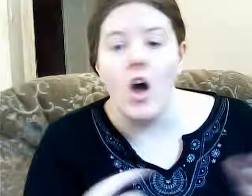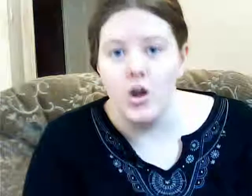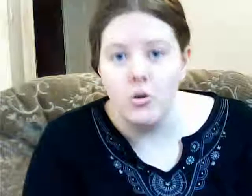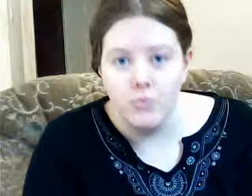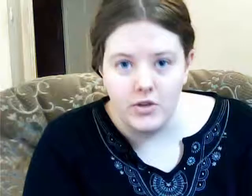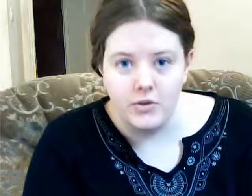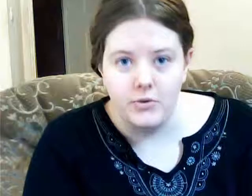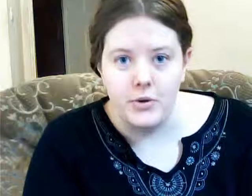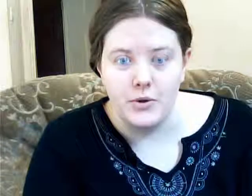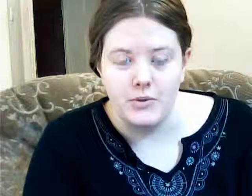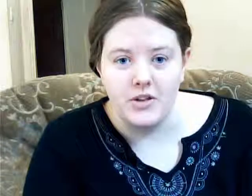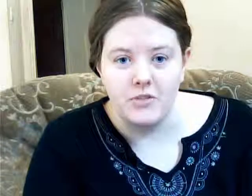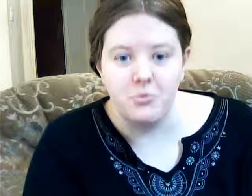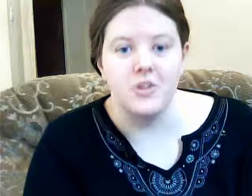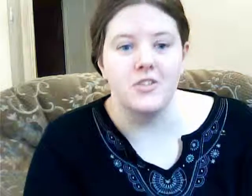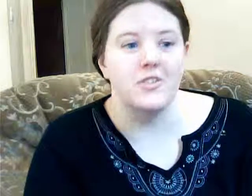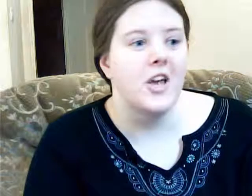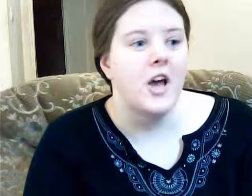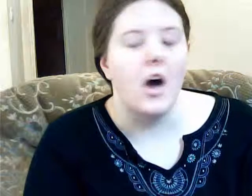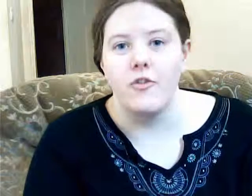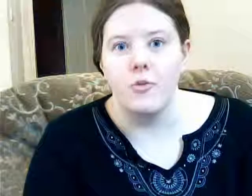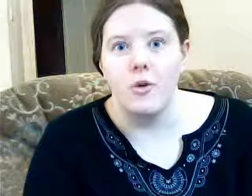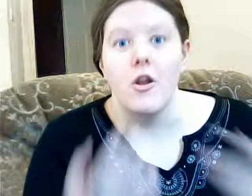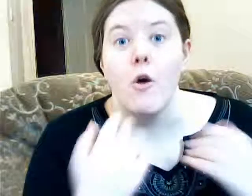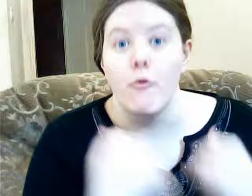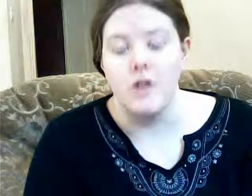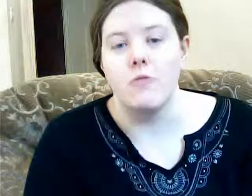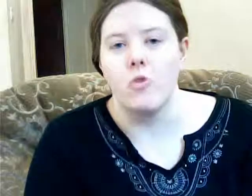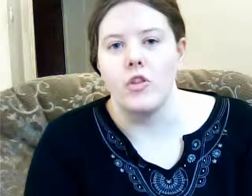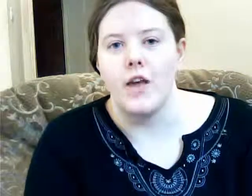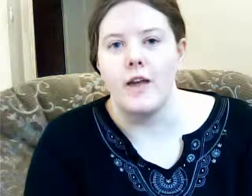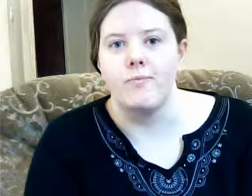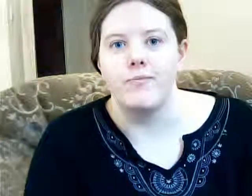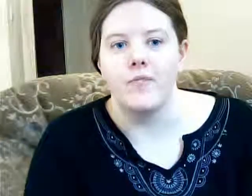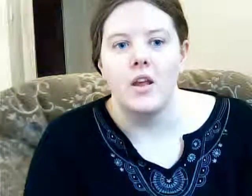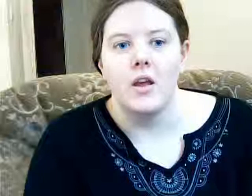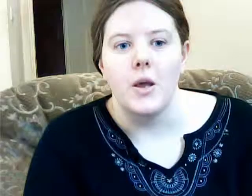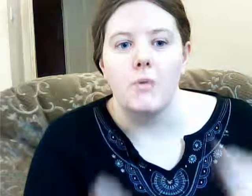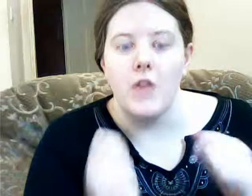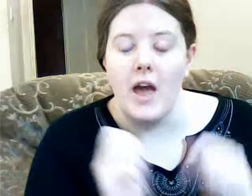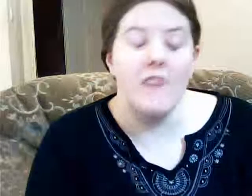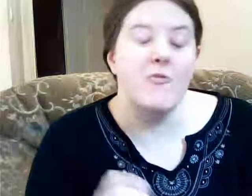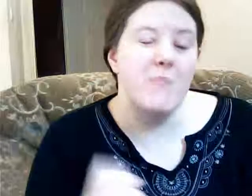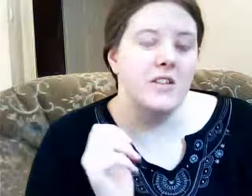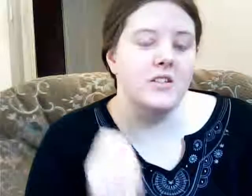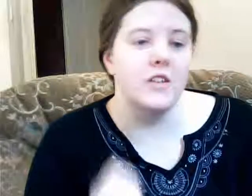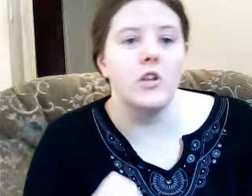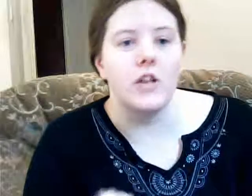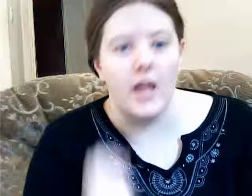hope they do go through this because i for one really want the game there have been several occasions